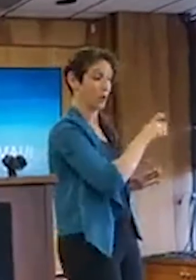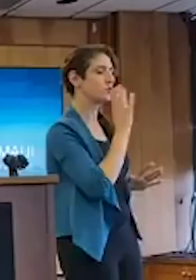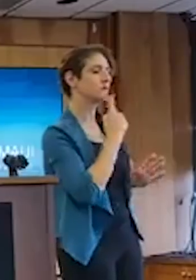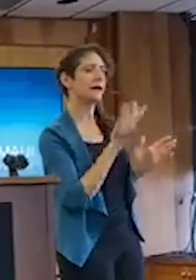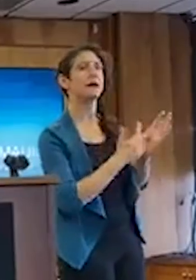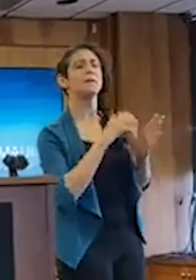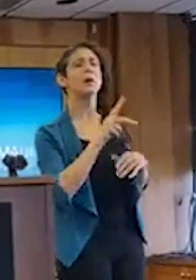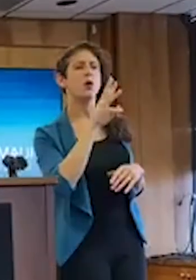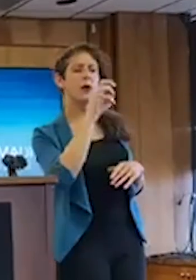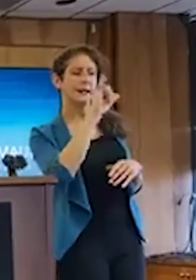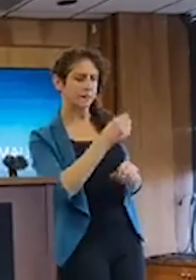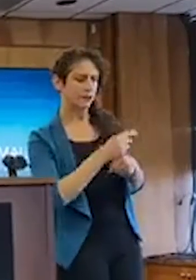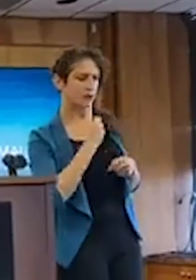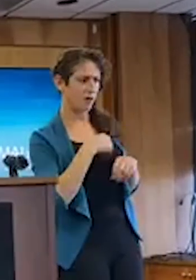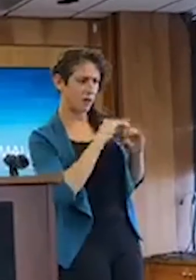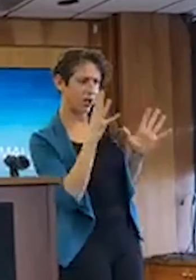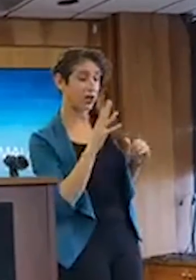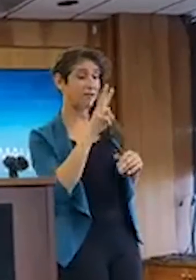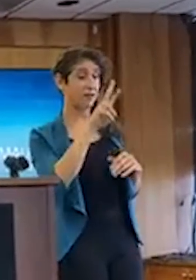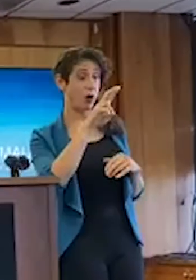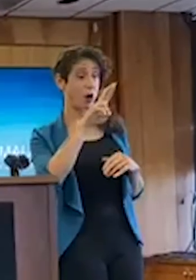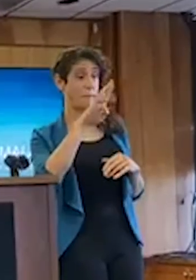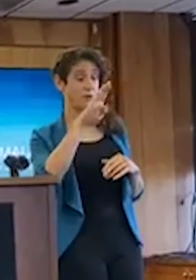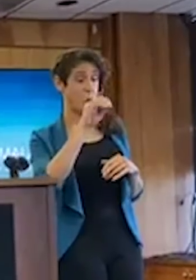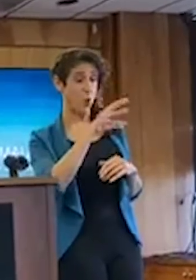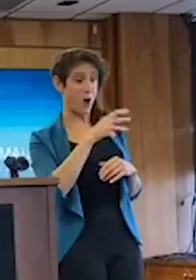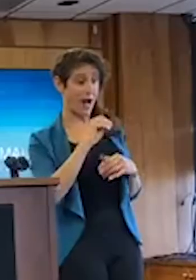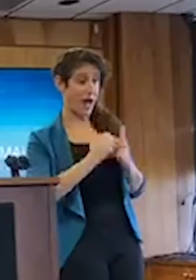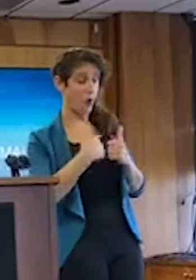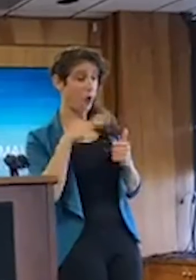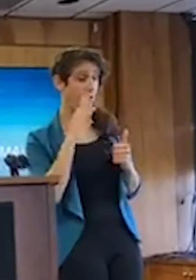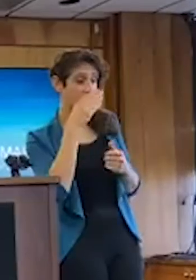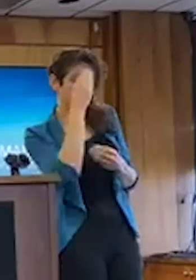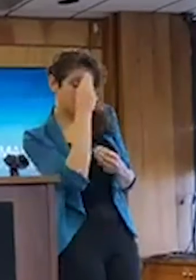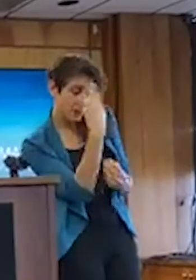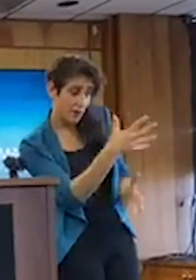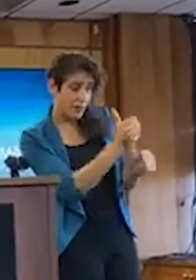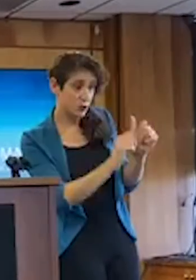about notification to VRBO properties and how that will be implemented. Is that the question?